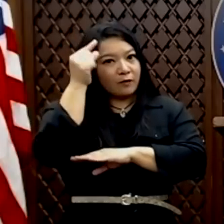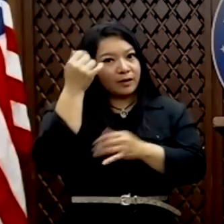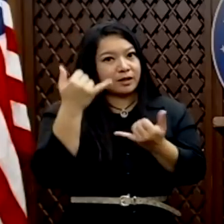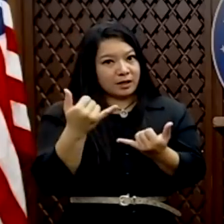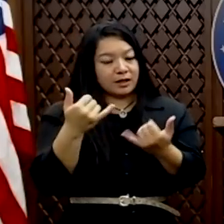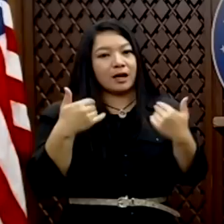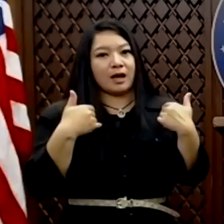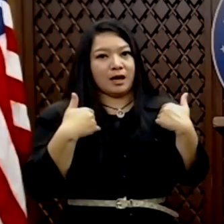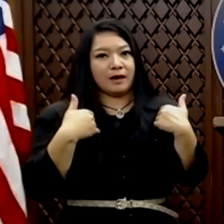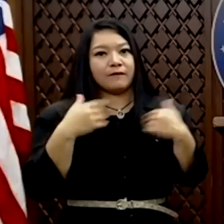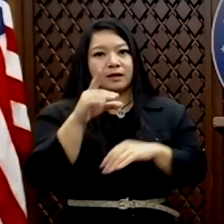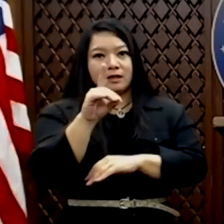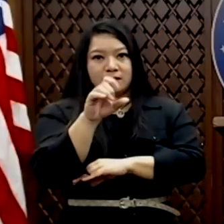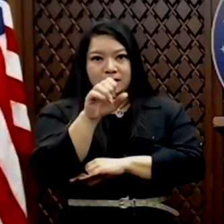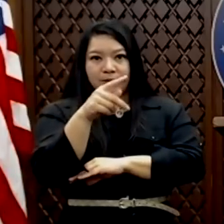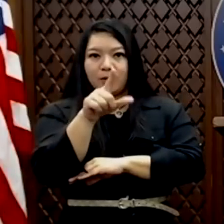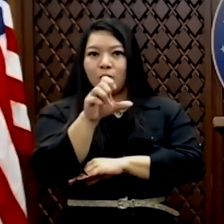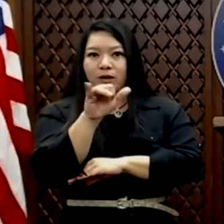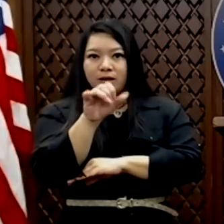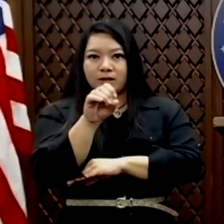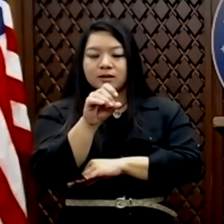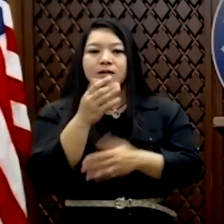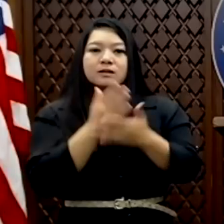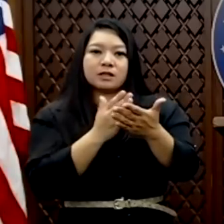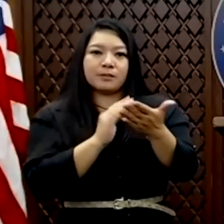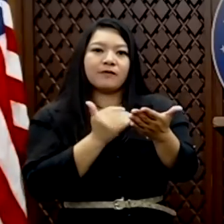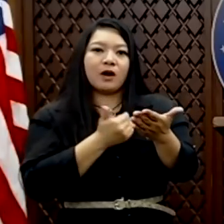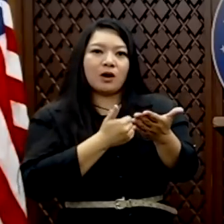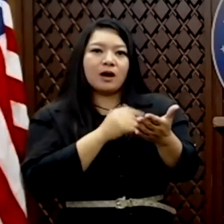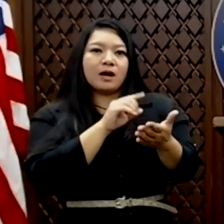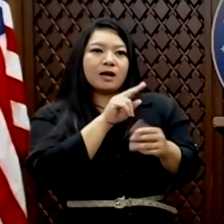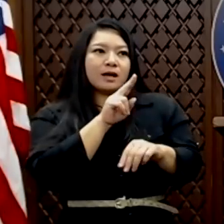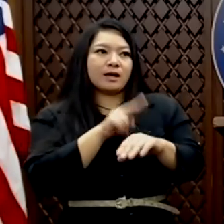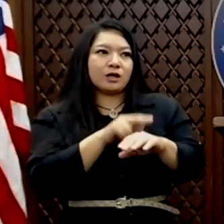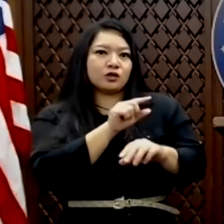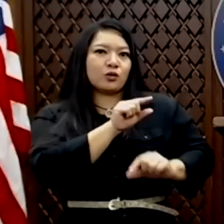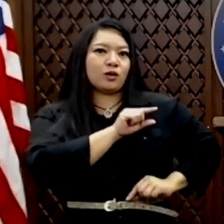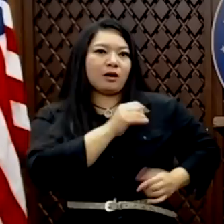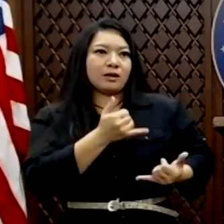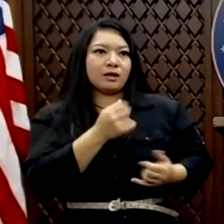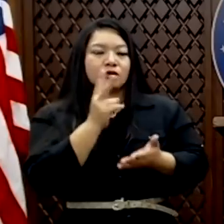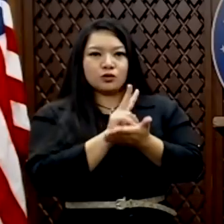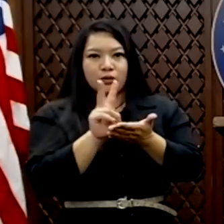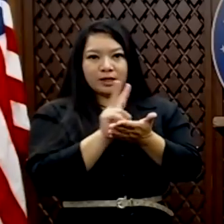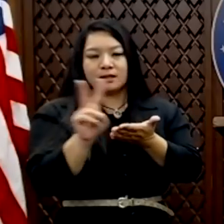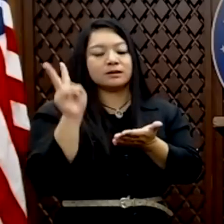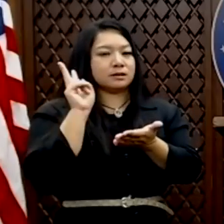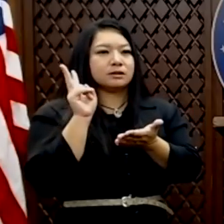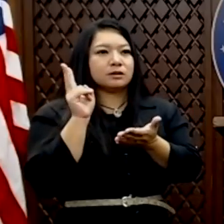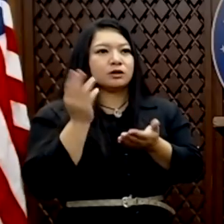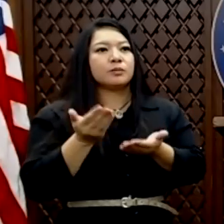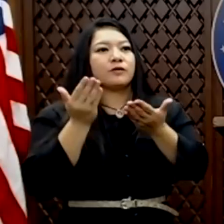I have already deployed some of our National Guards in the last 2 weeks, as were helping us to